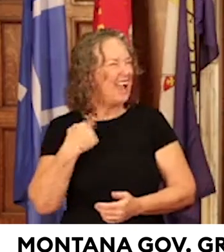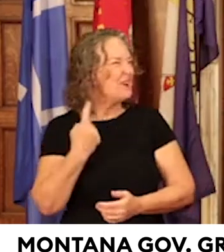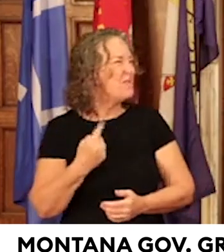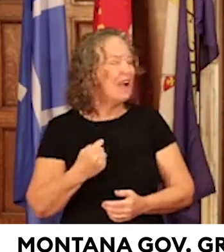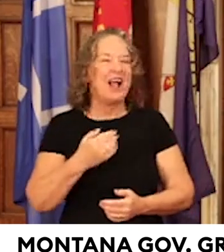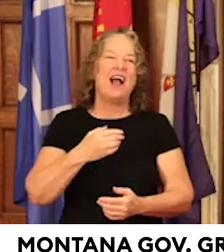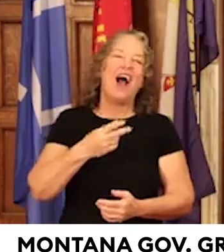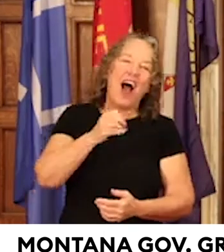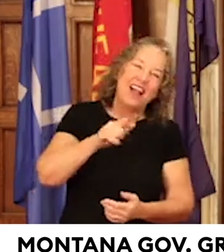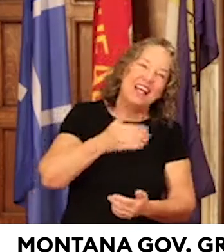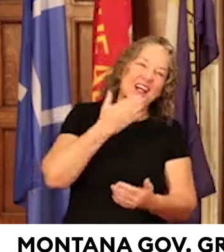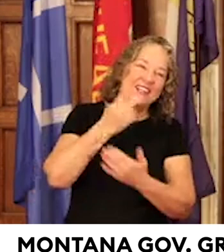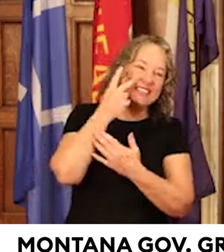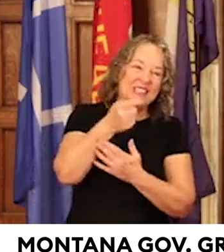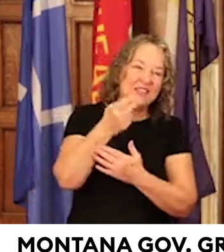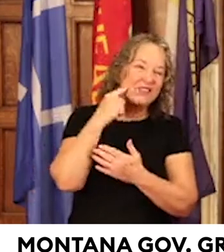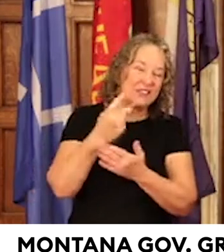Holly, it's good to see you two weeks in a row.